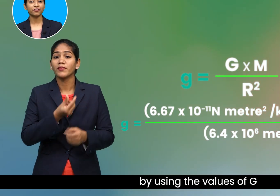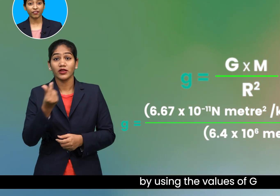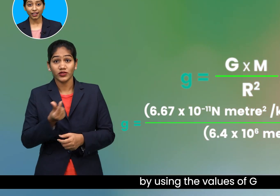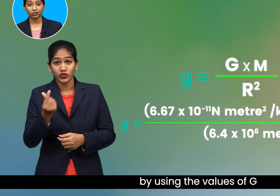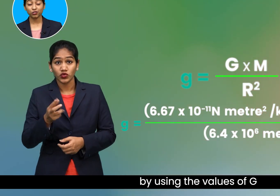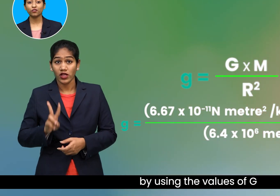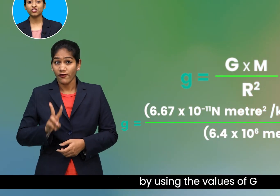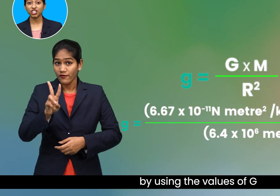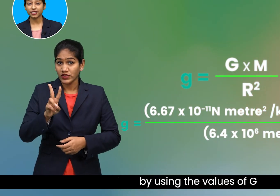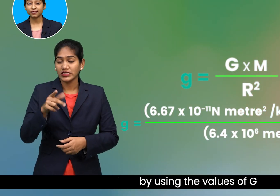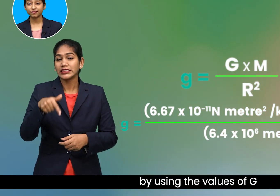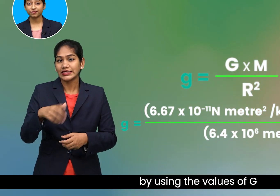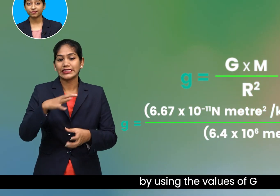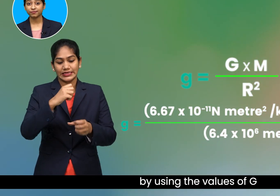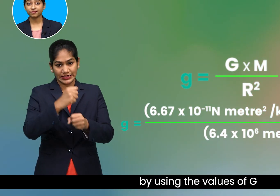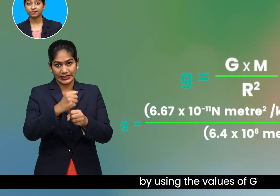using the values of G,